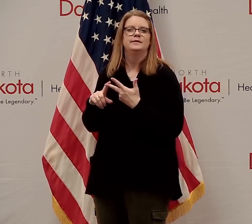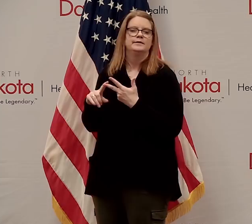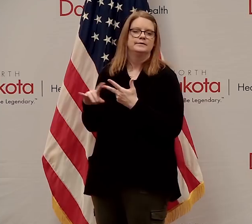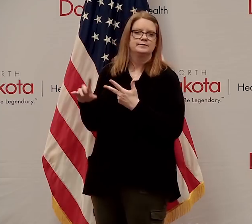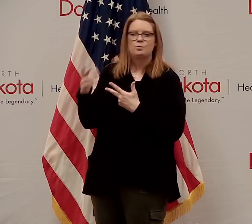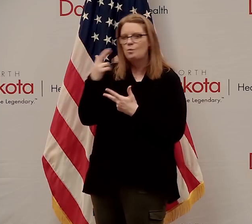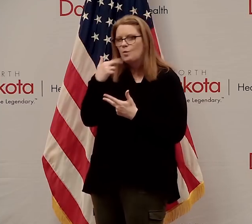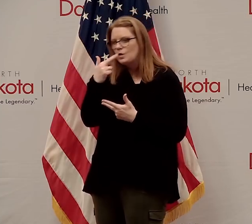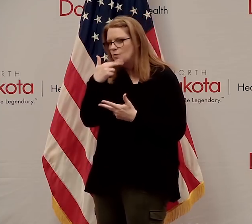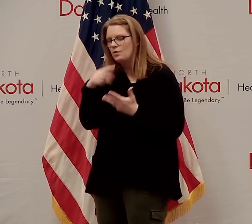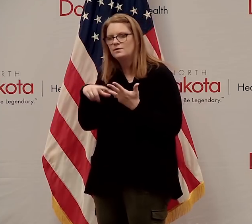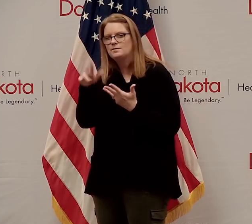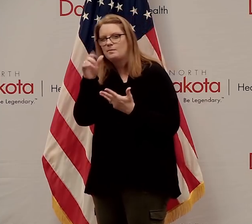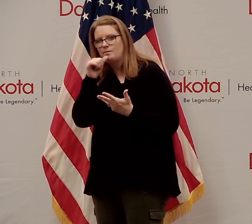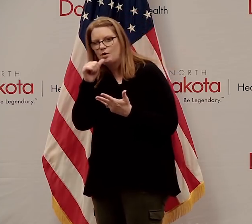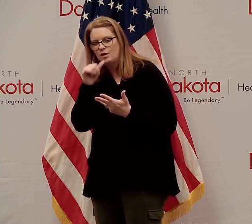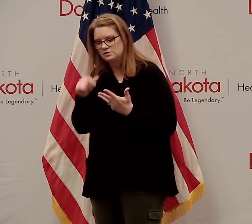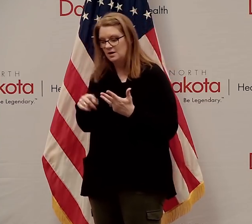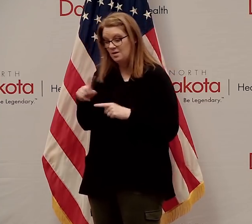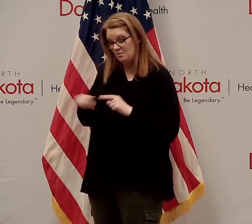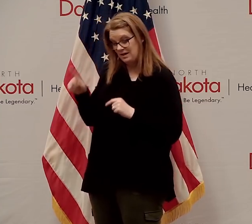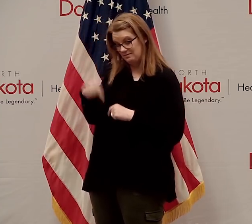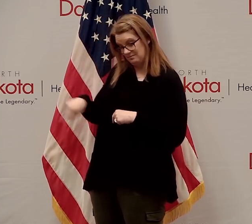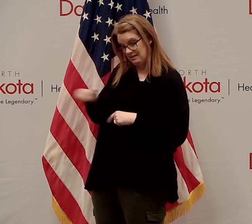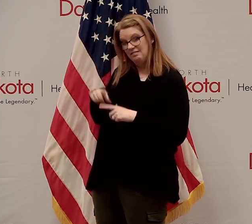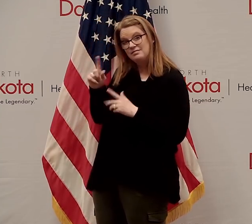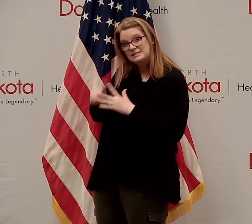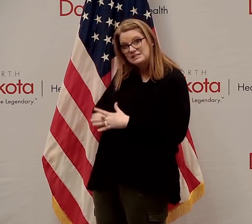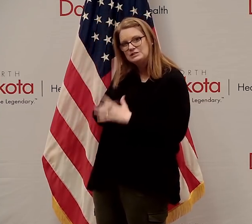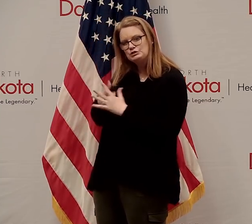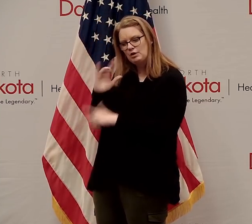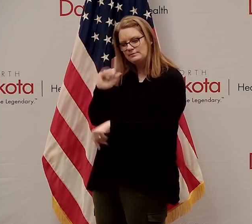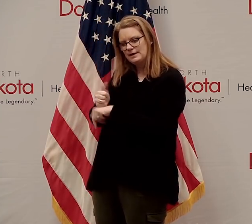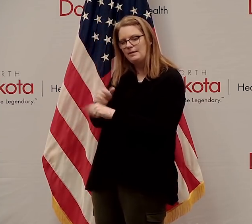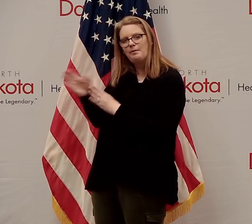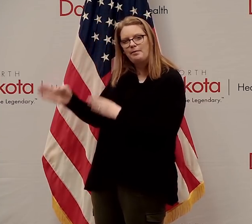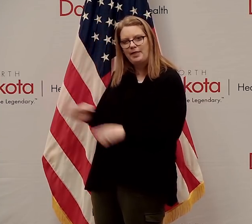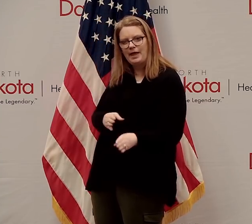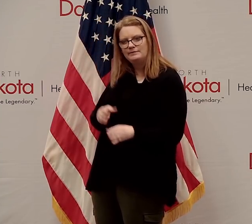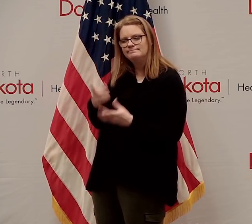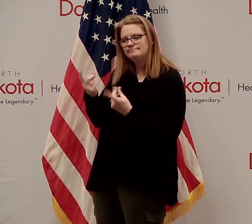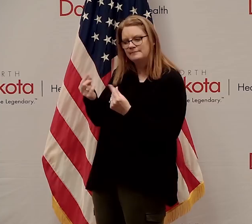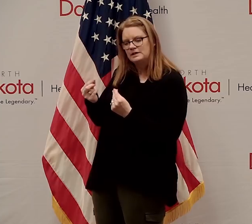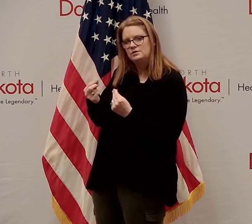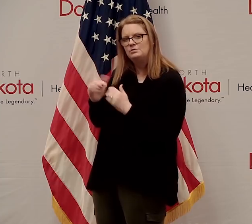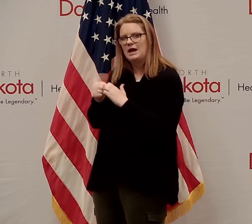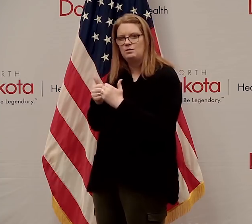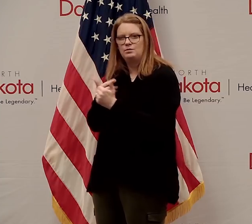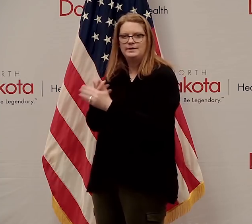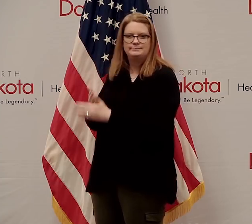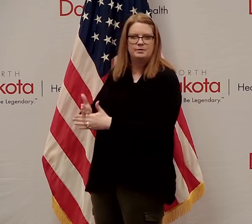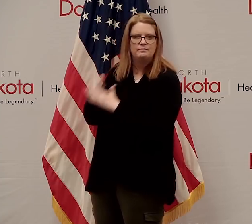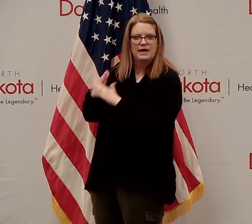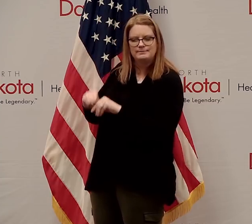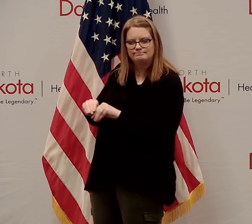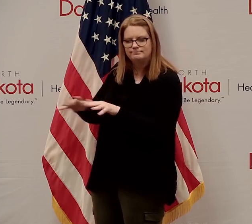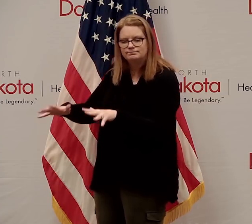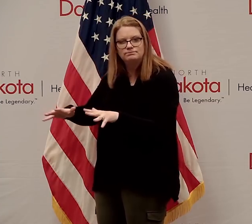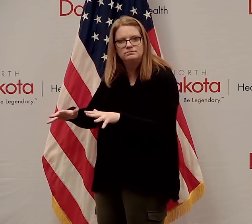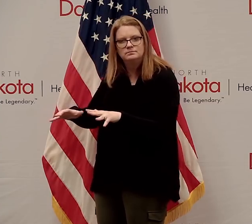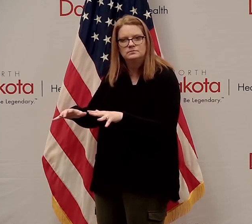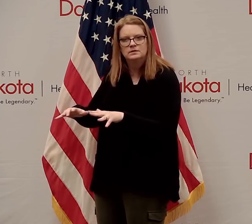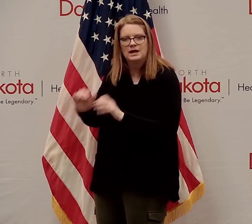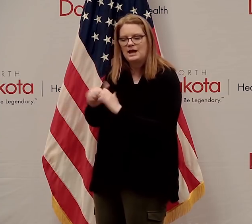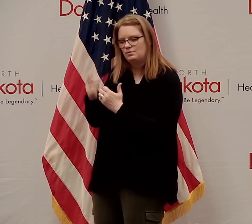applying the new etiquette. But again, under the North Dakota SMART piece of this thing, that activity that